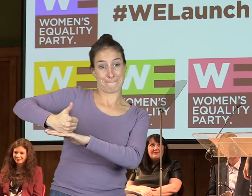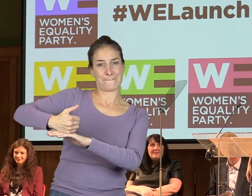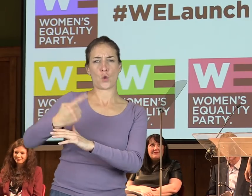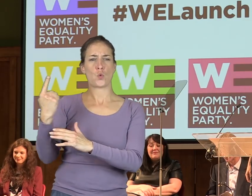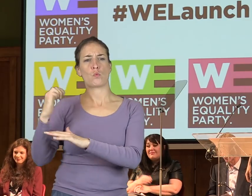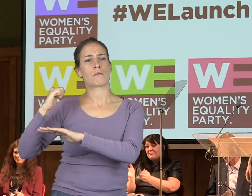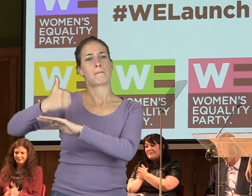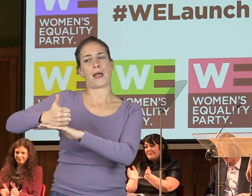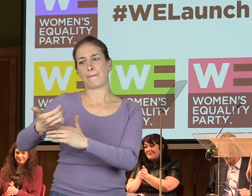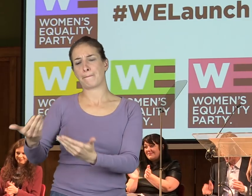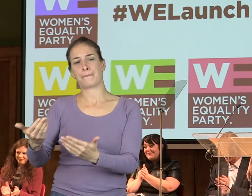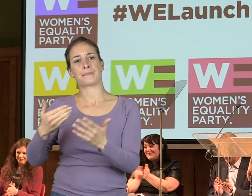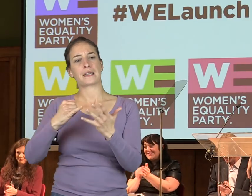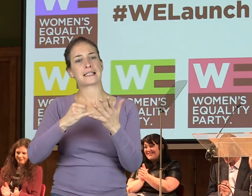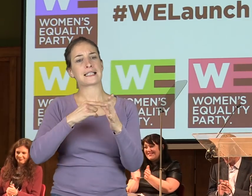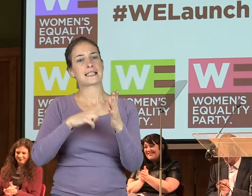Mayer.